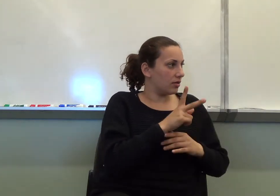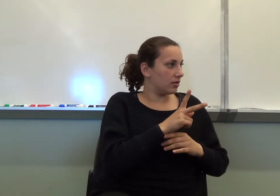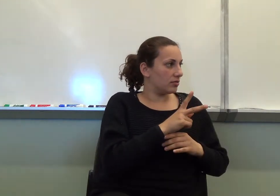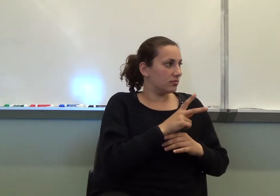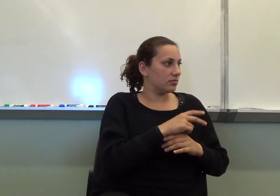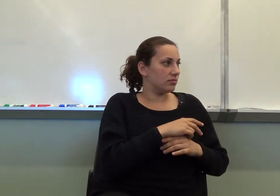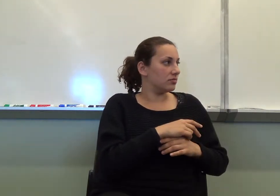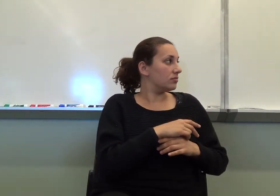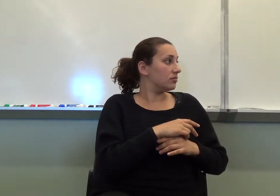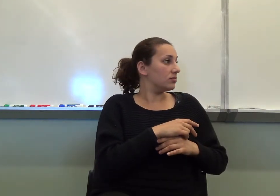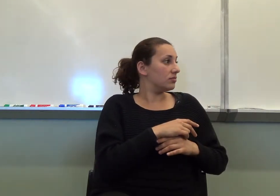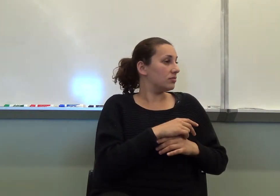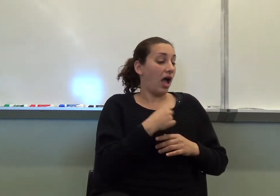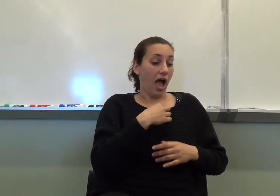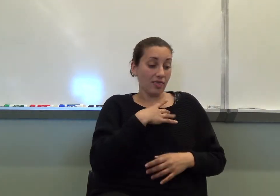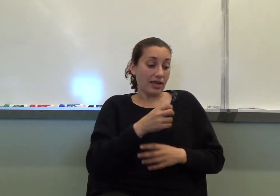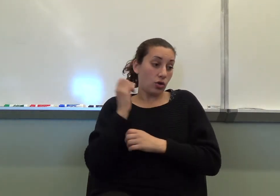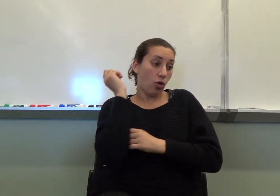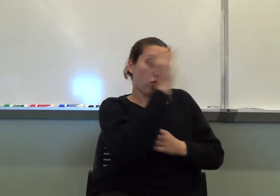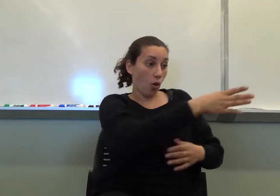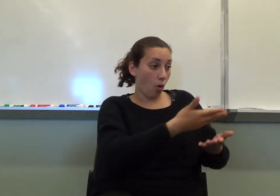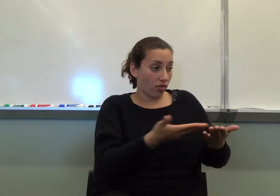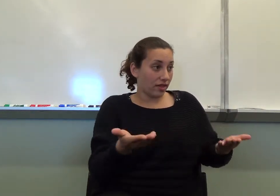I like to throw things.